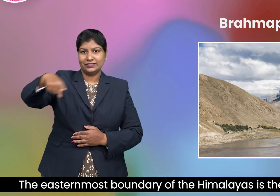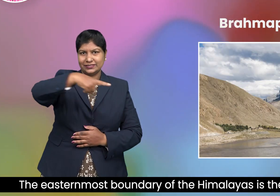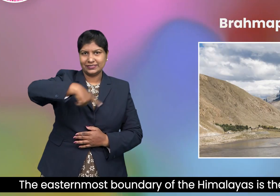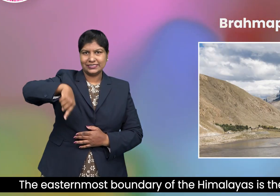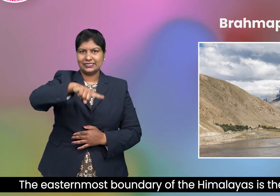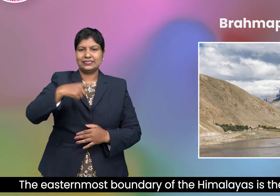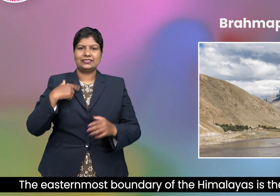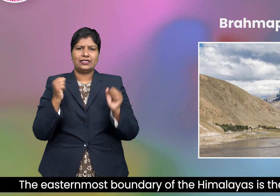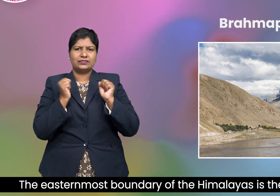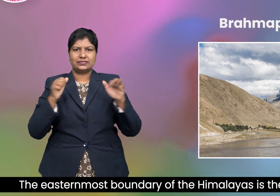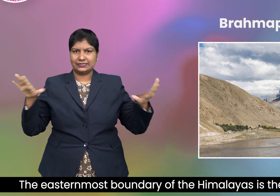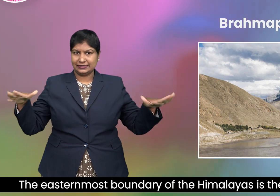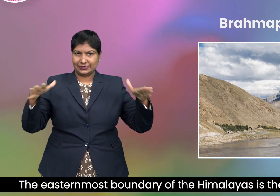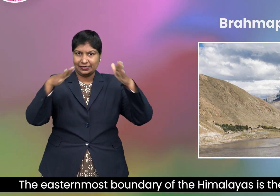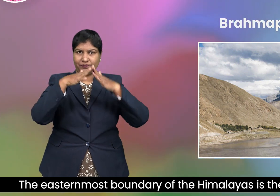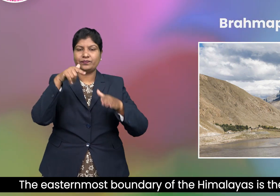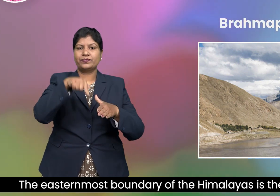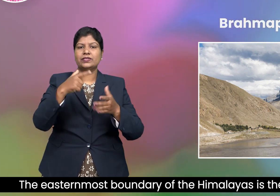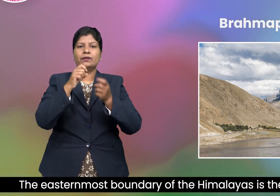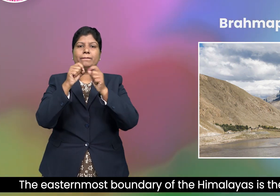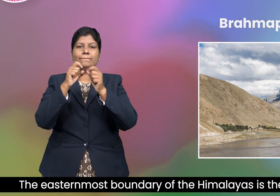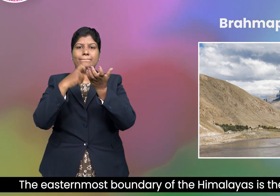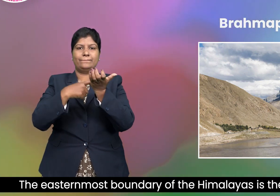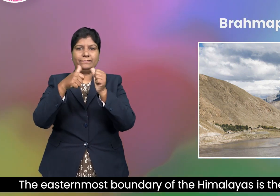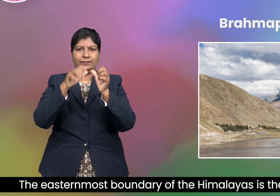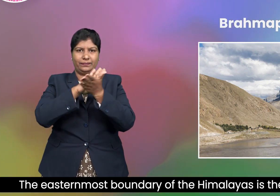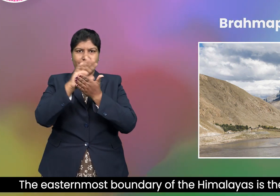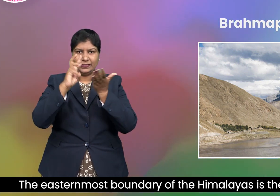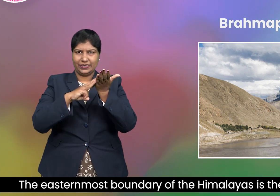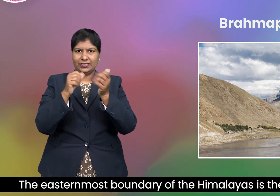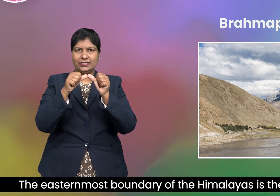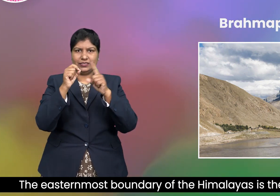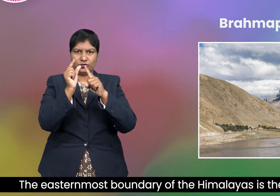Himalayas is the Brahmaputra valley the